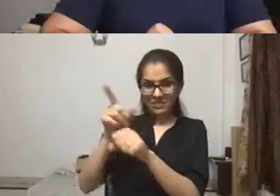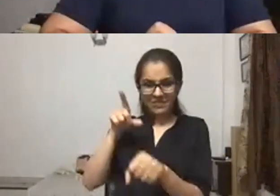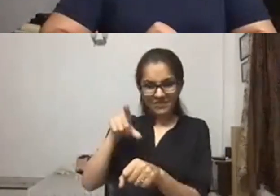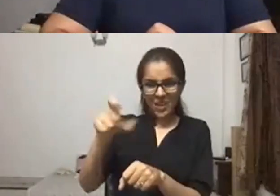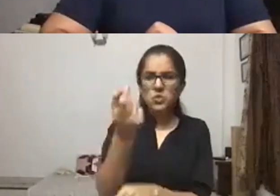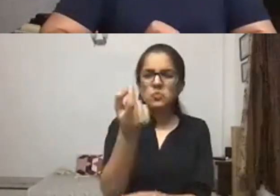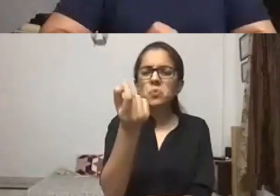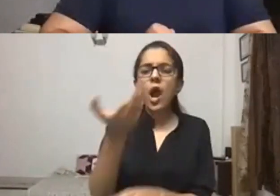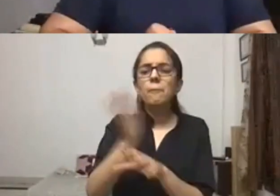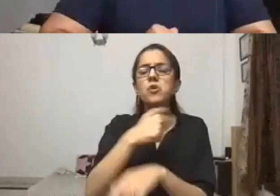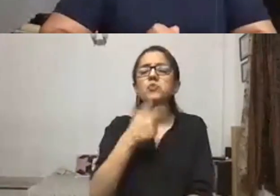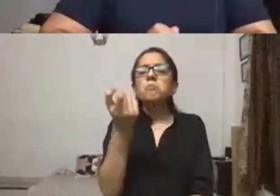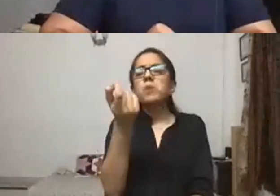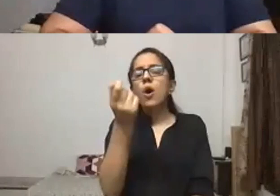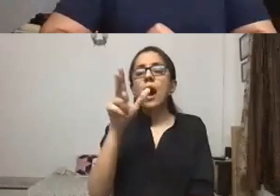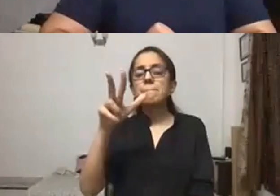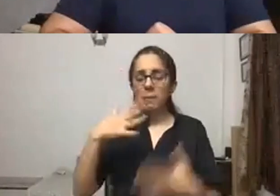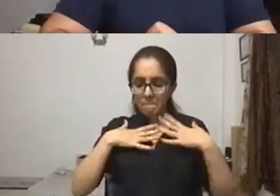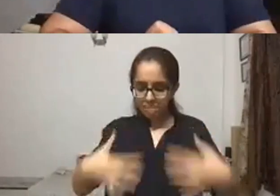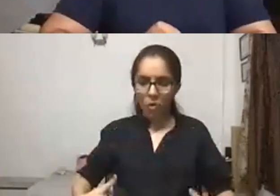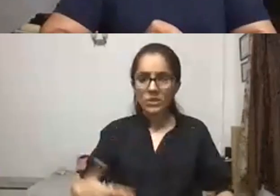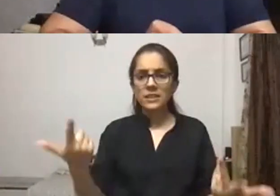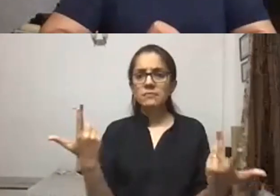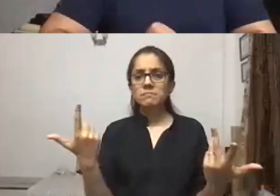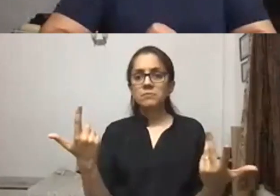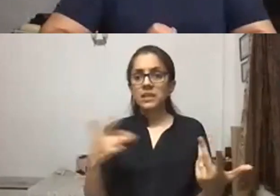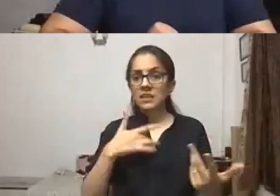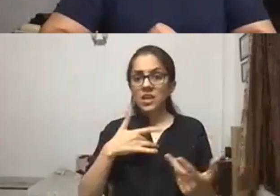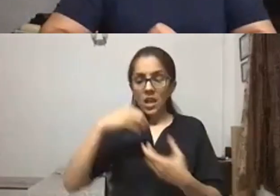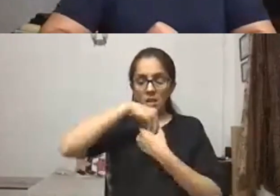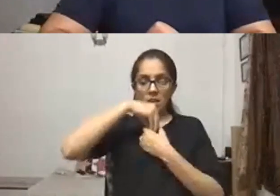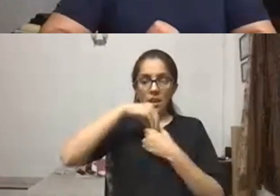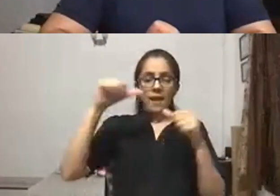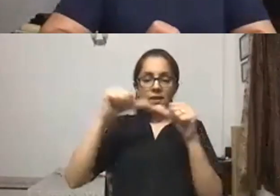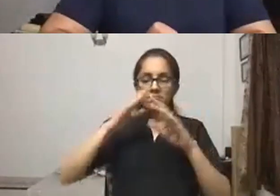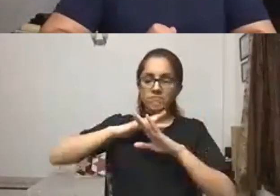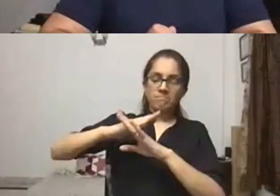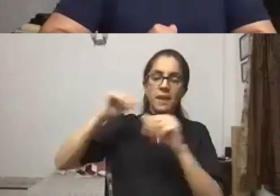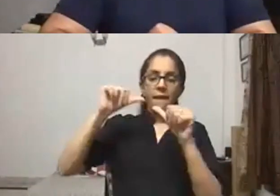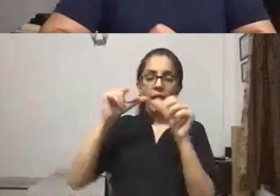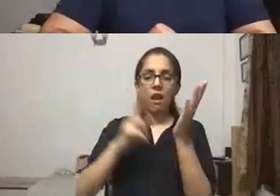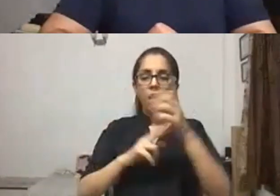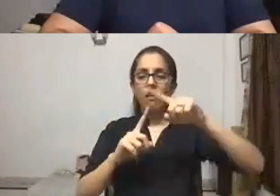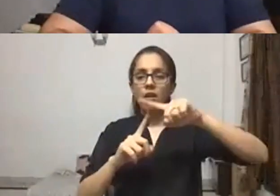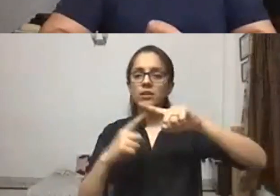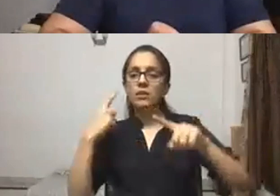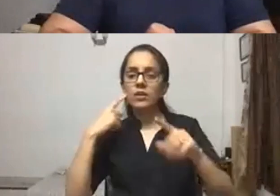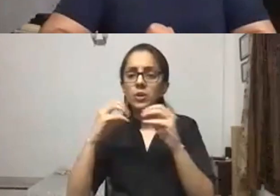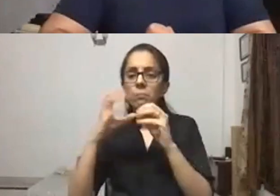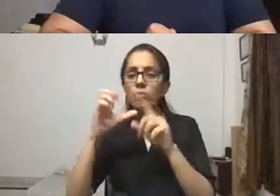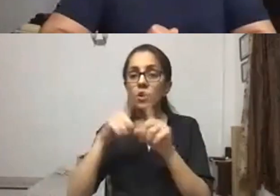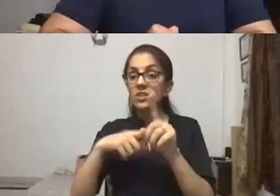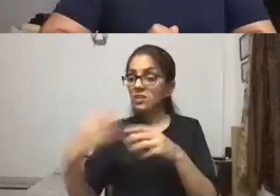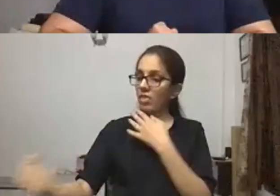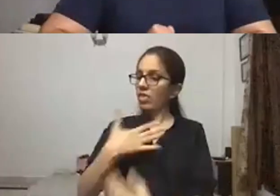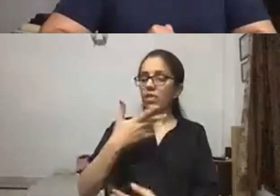mild COVID, that means your body does not have enough antibodies produced during that disease. So a stronger COVID